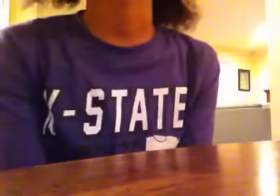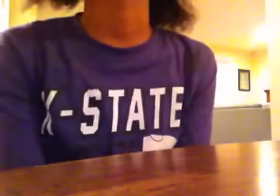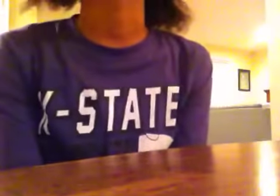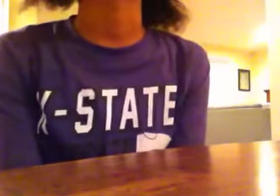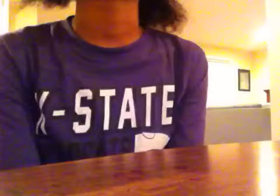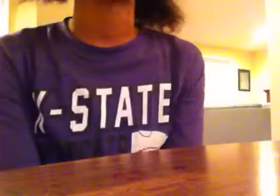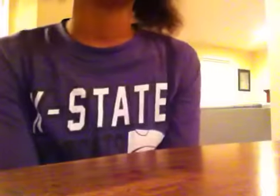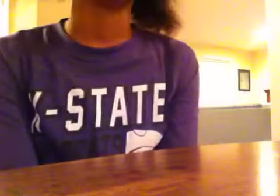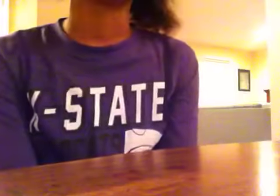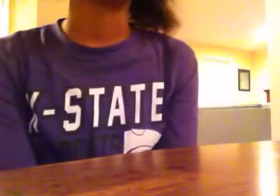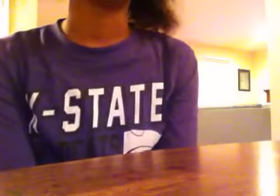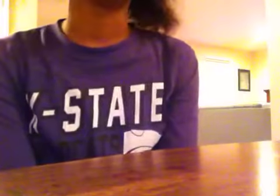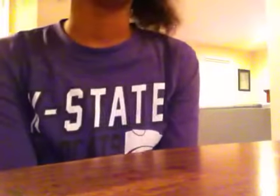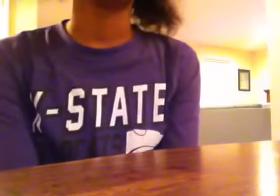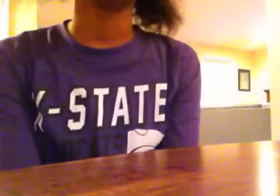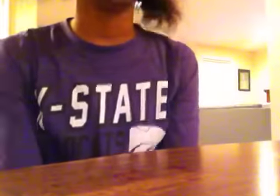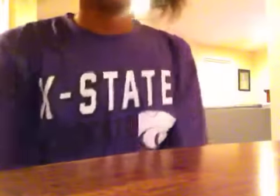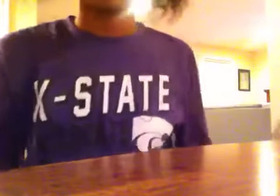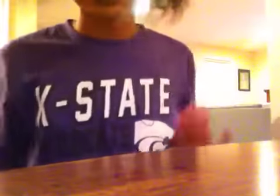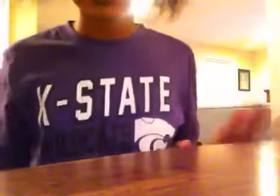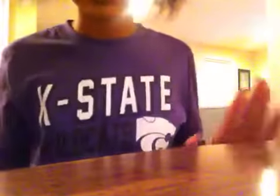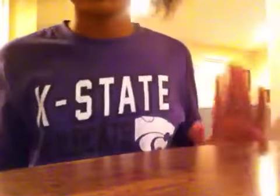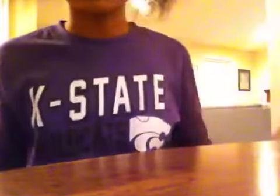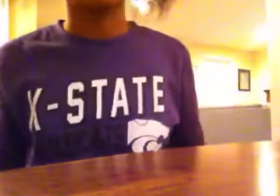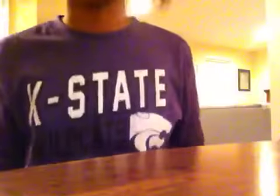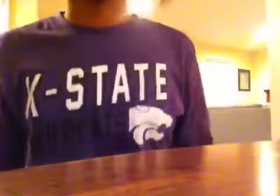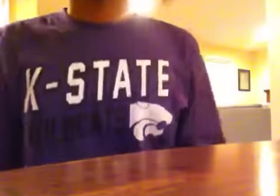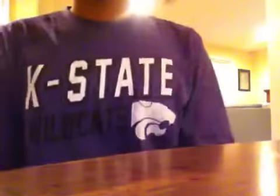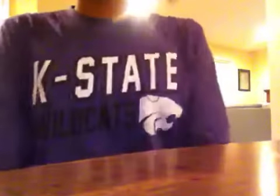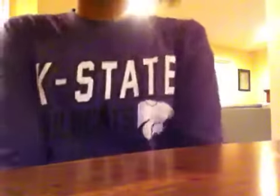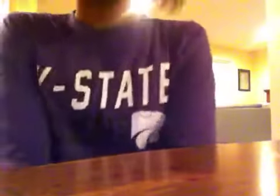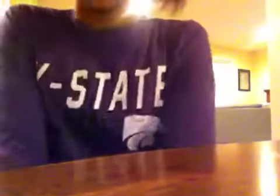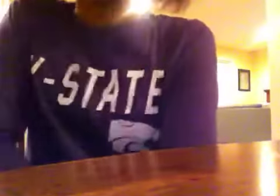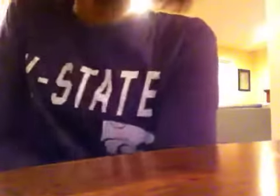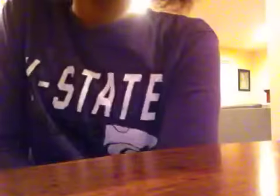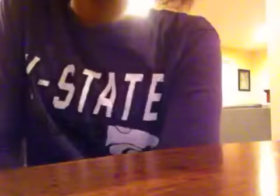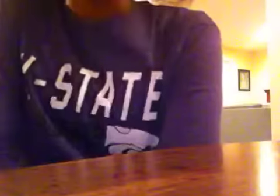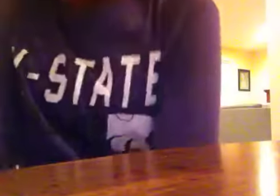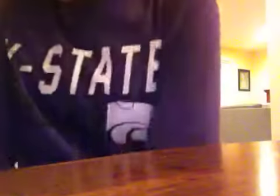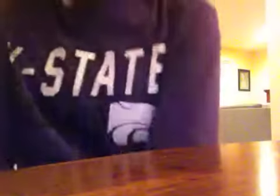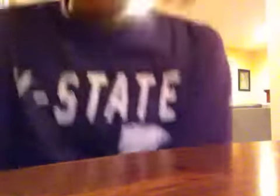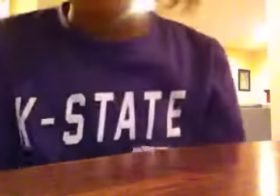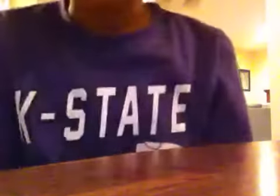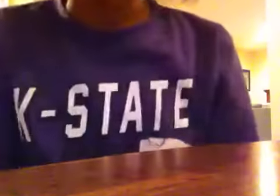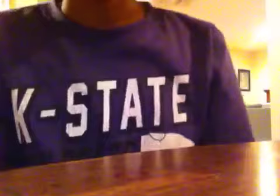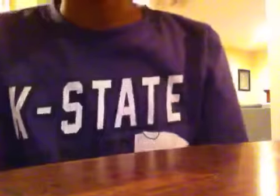yeah so anyway this video is going to be on how to sign I love you and I thought it's